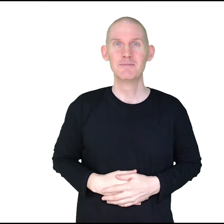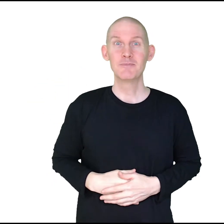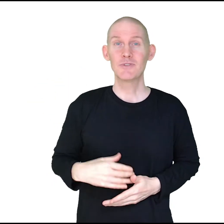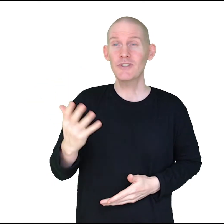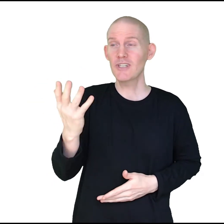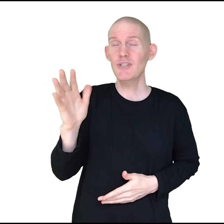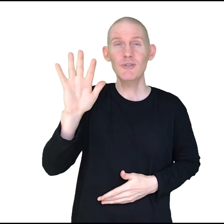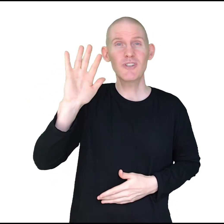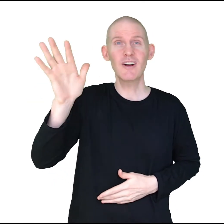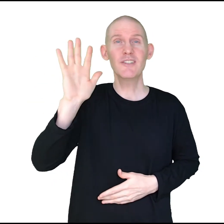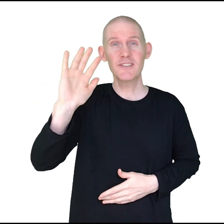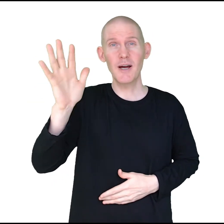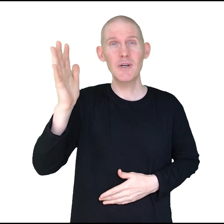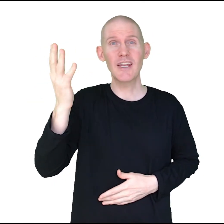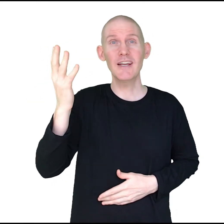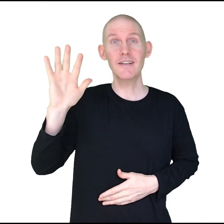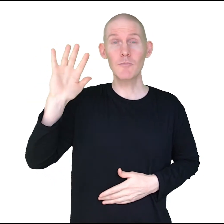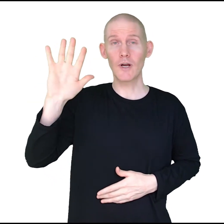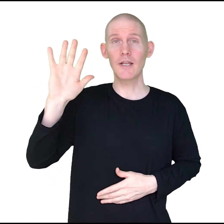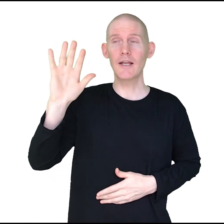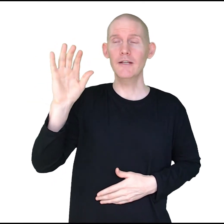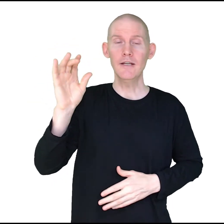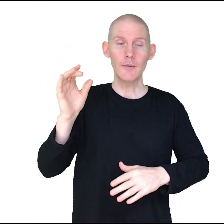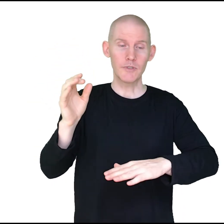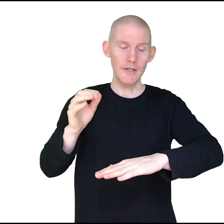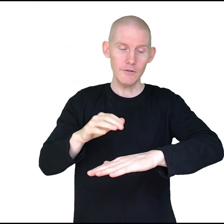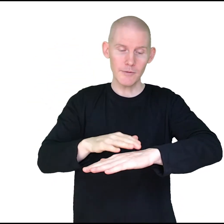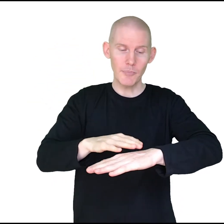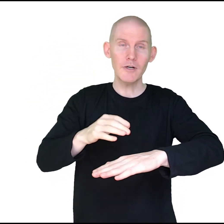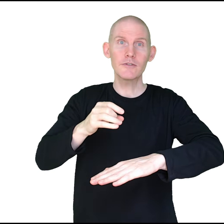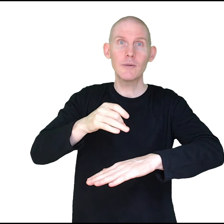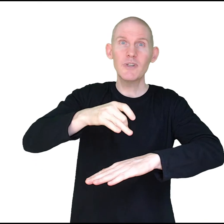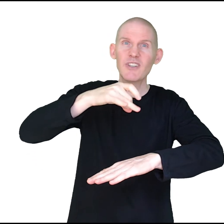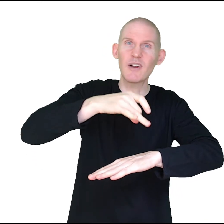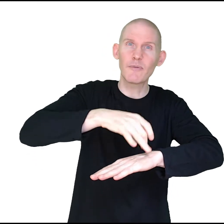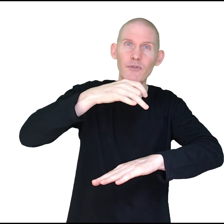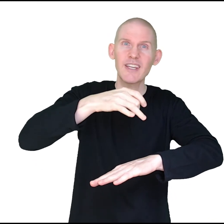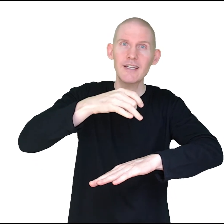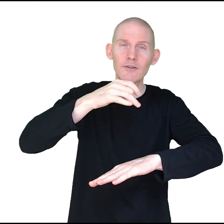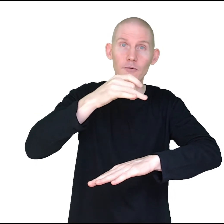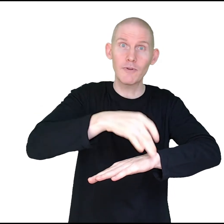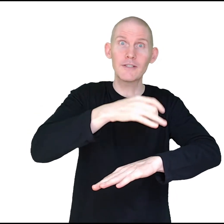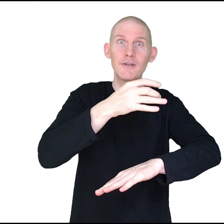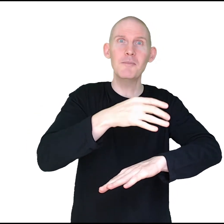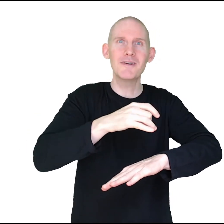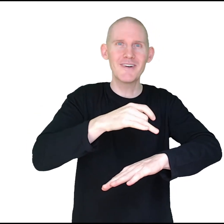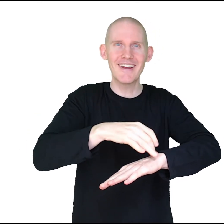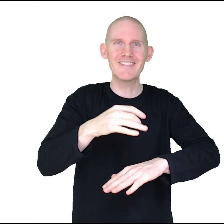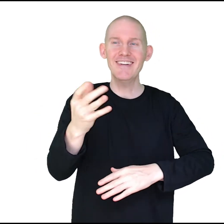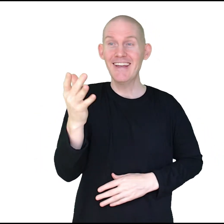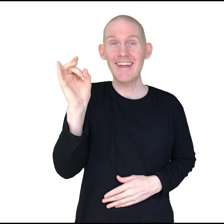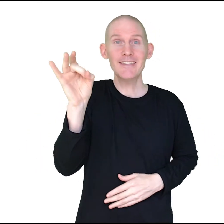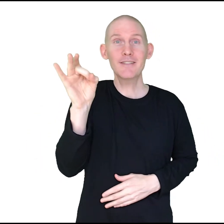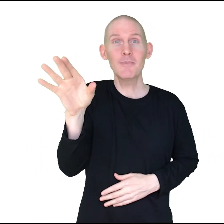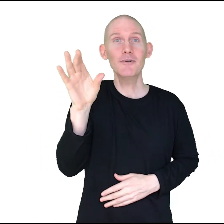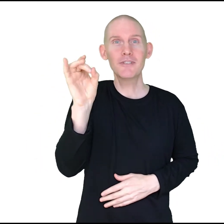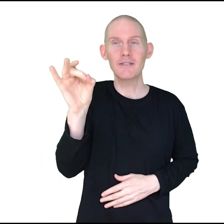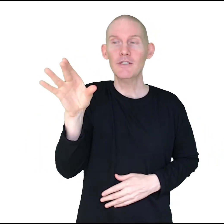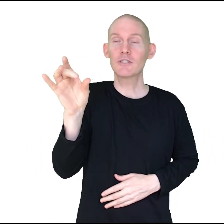Just going to use your dominant hand. I'm right-handed. Pretend there's a bug or something. You're going to flick it or flick someone, whatever. That's the motion. Just flick